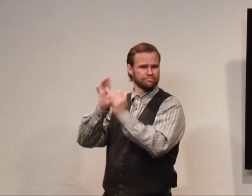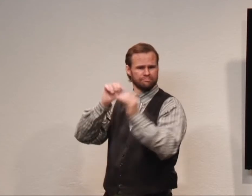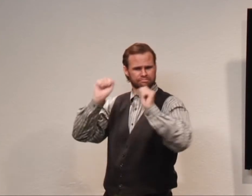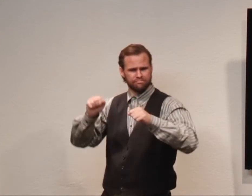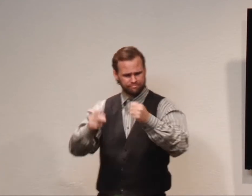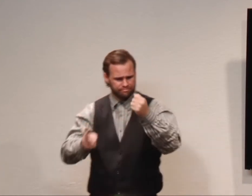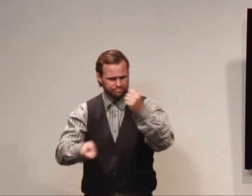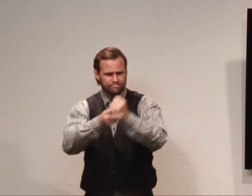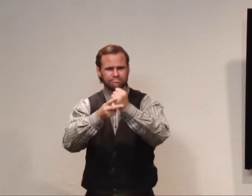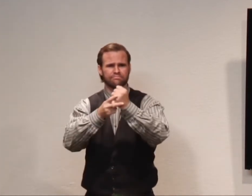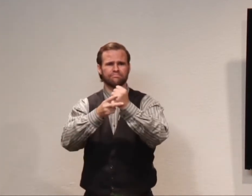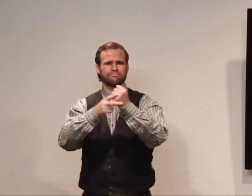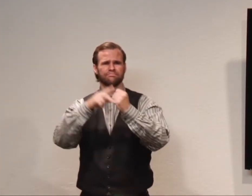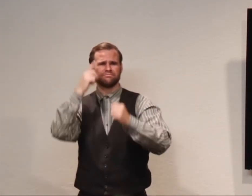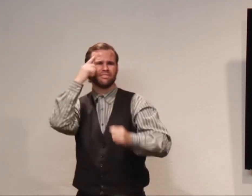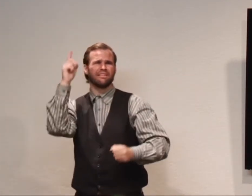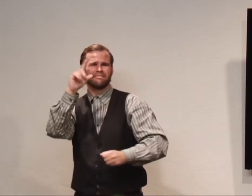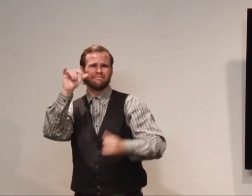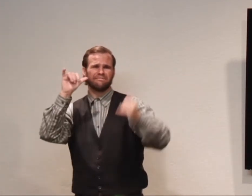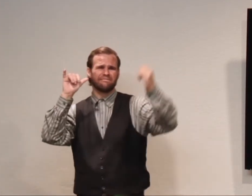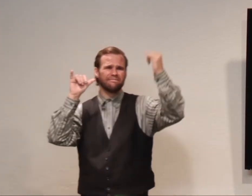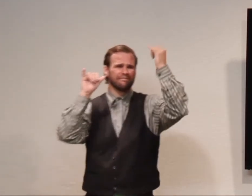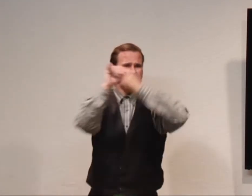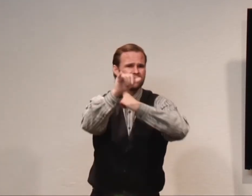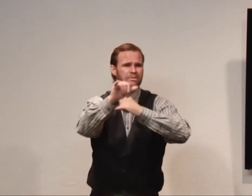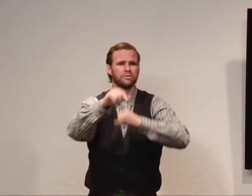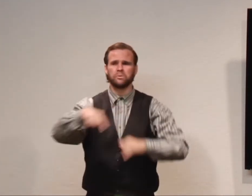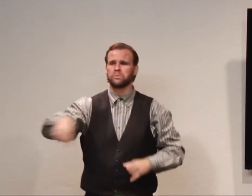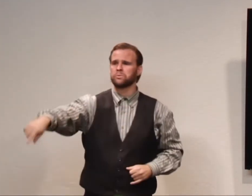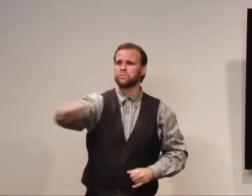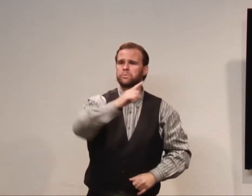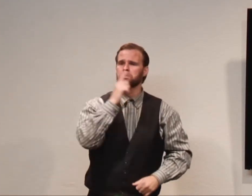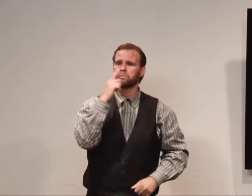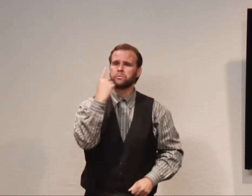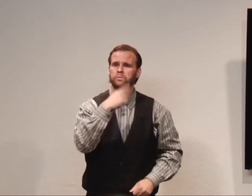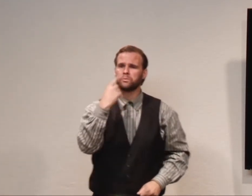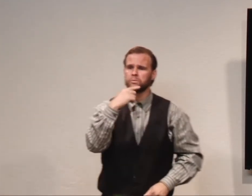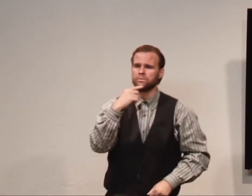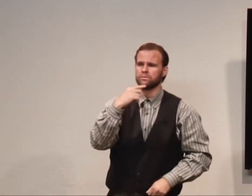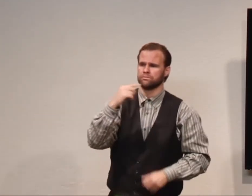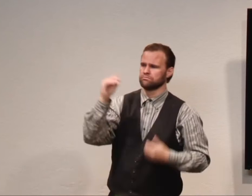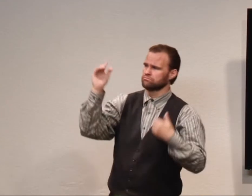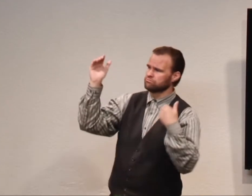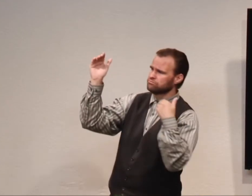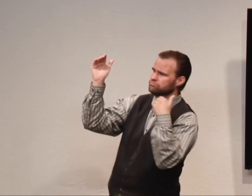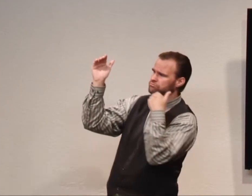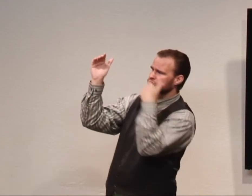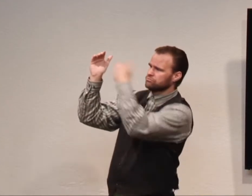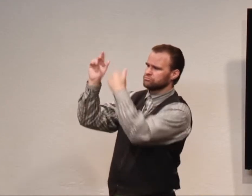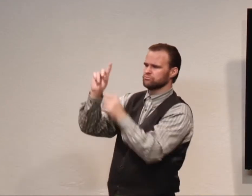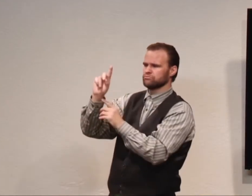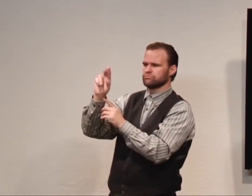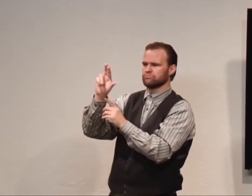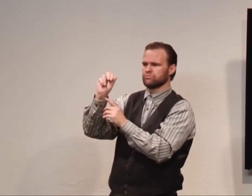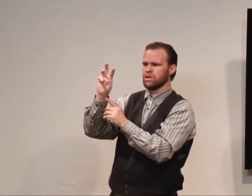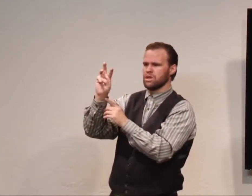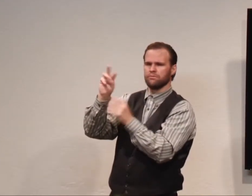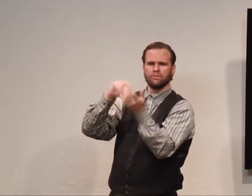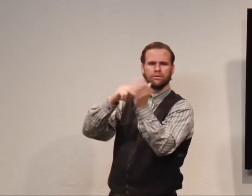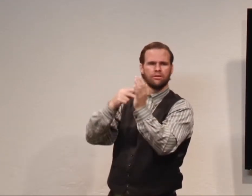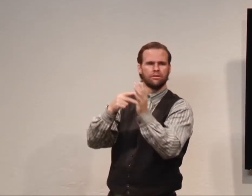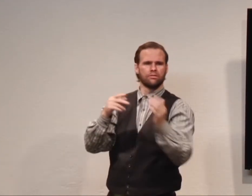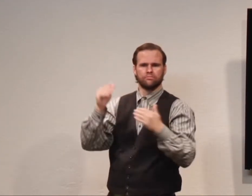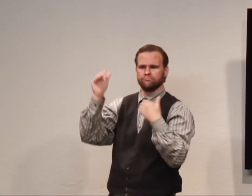"Therefore, he is able to save forever those who draw near to